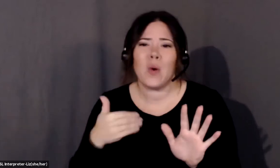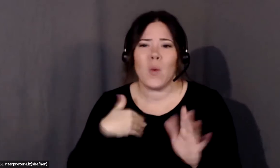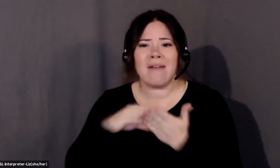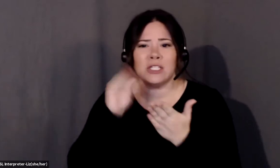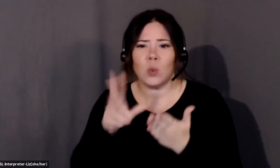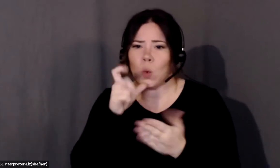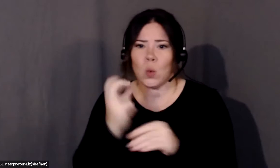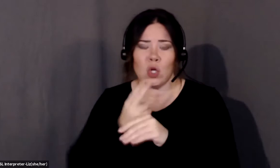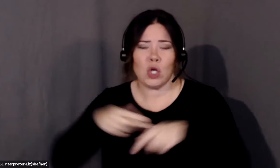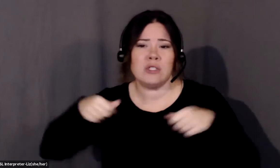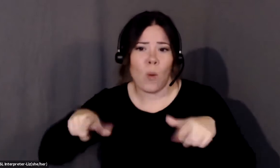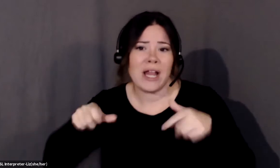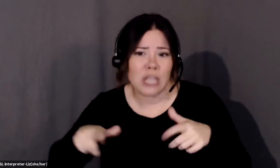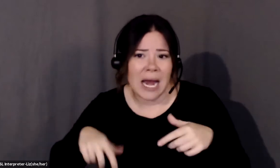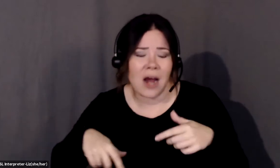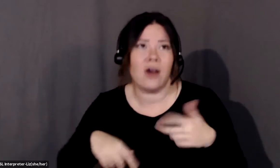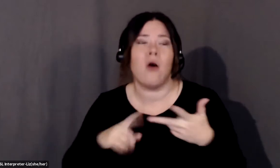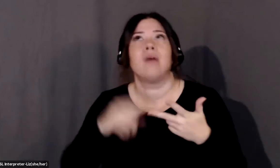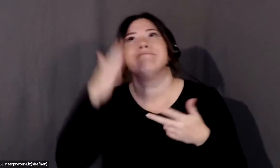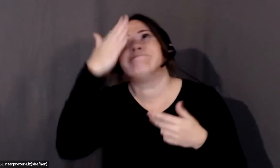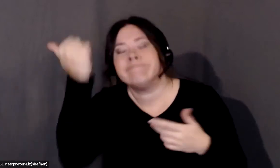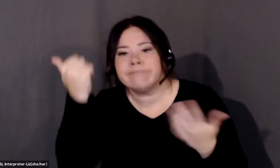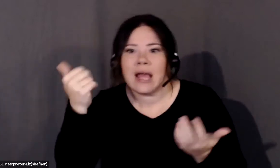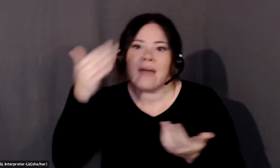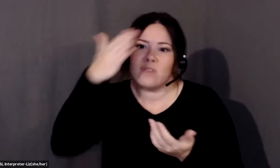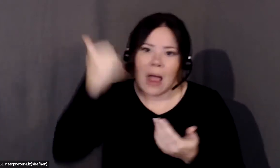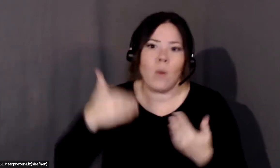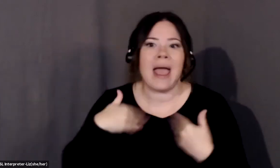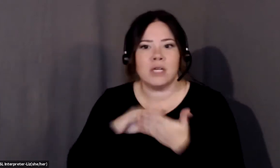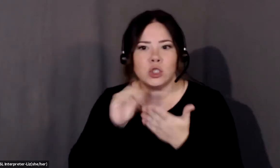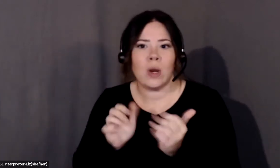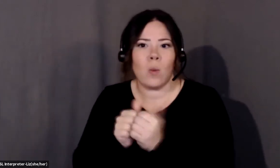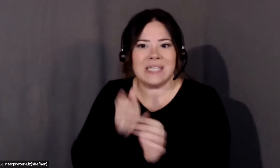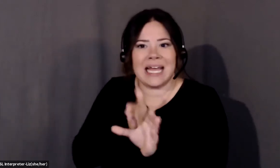user, or we have a student with a psychiatric disability.